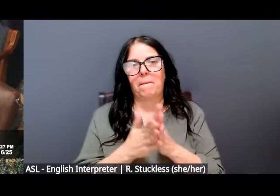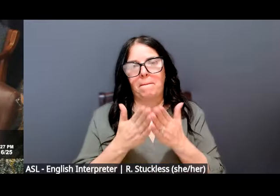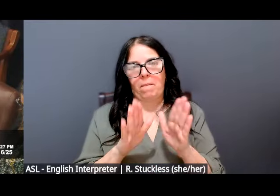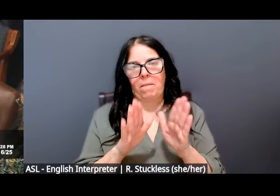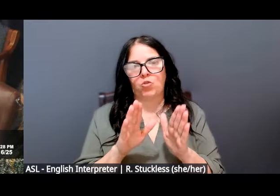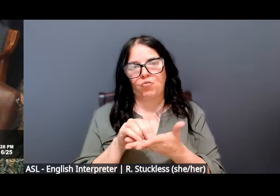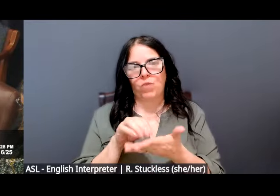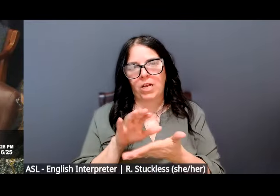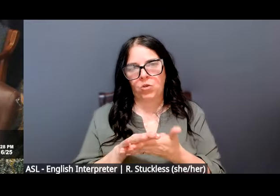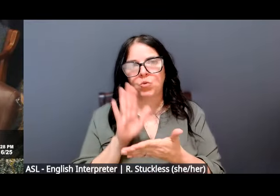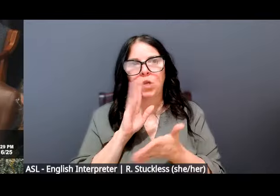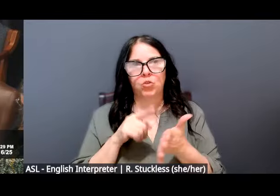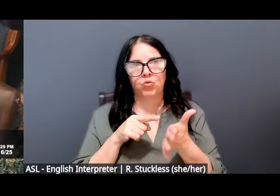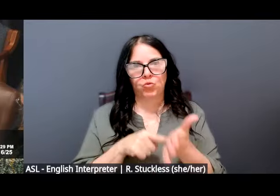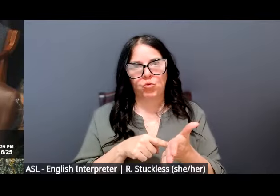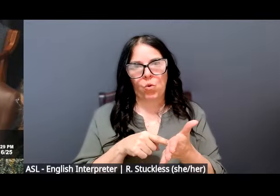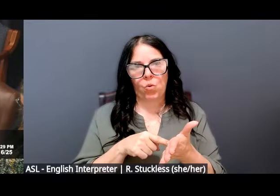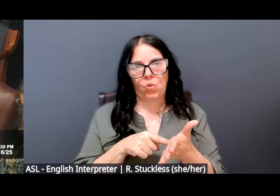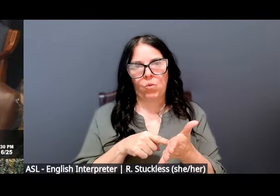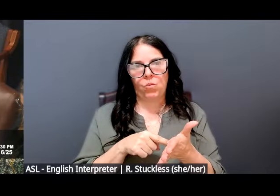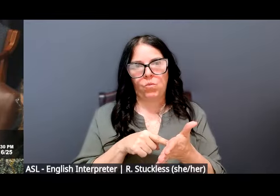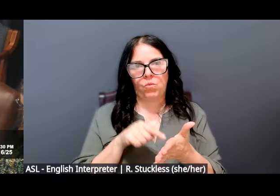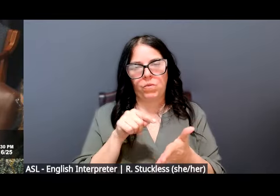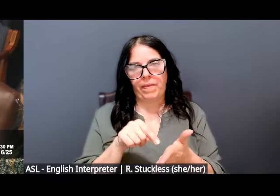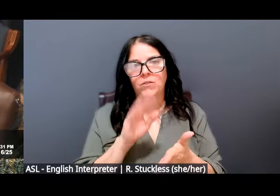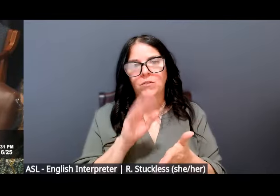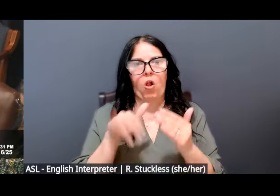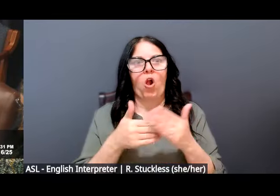this, and that all sort of fits together